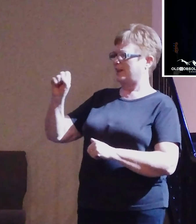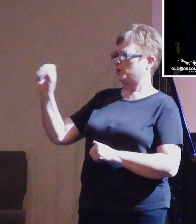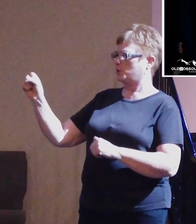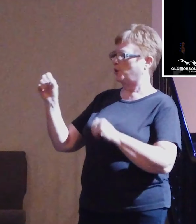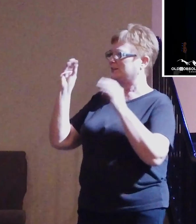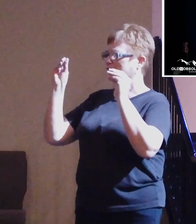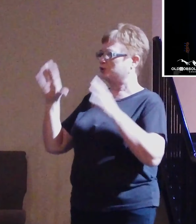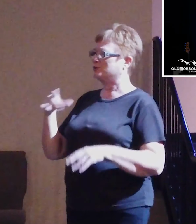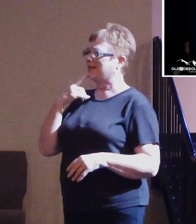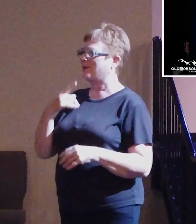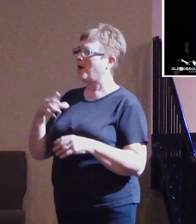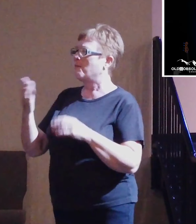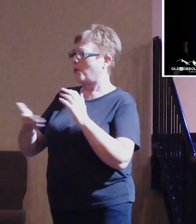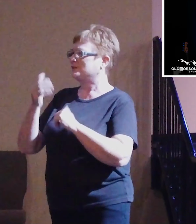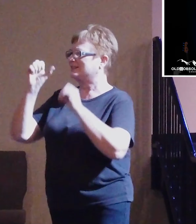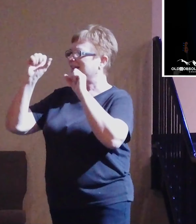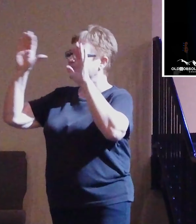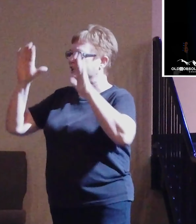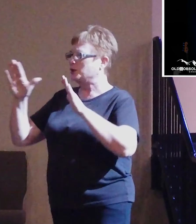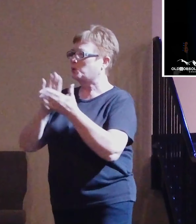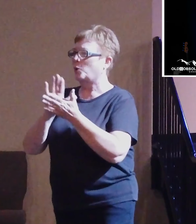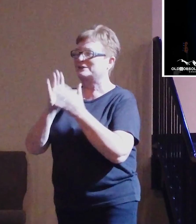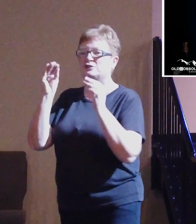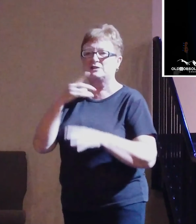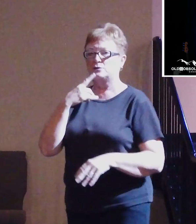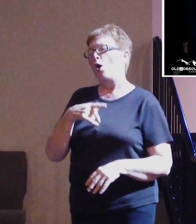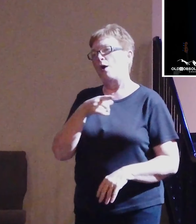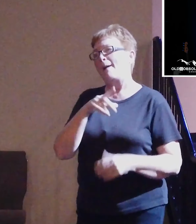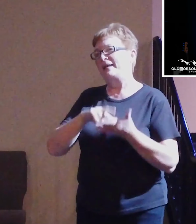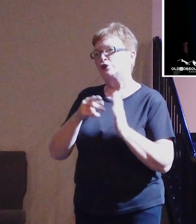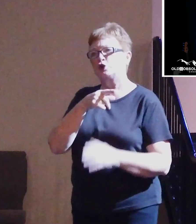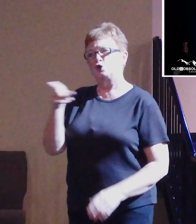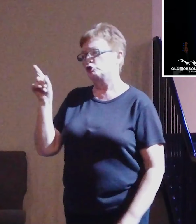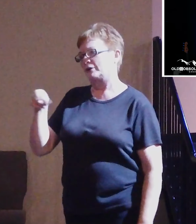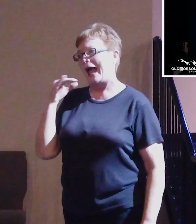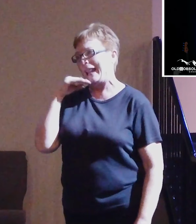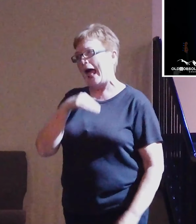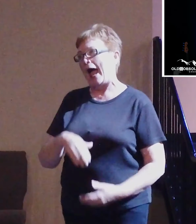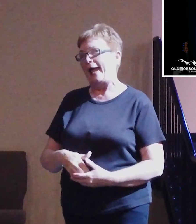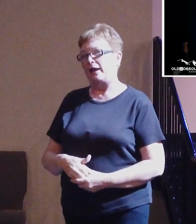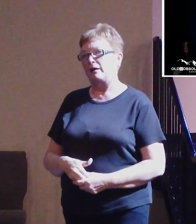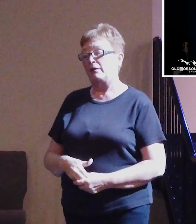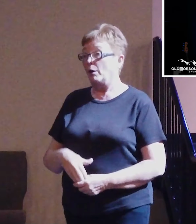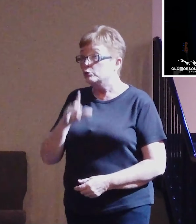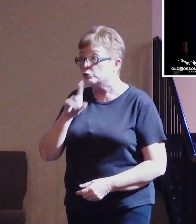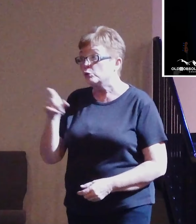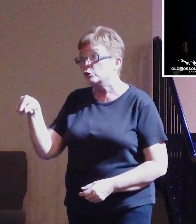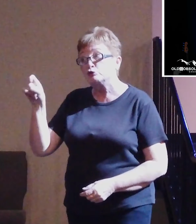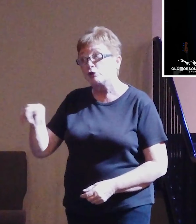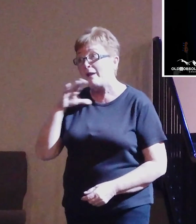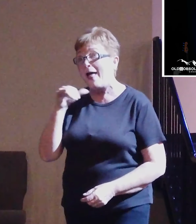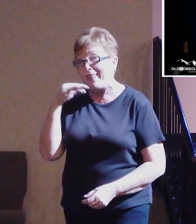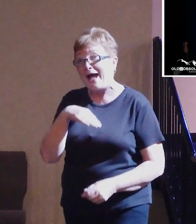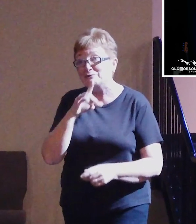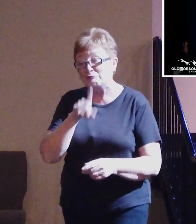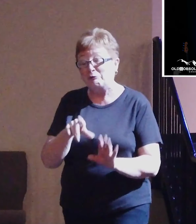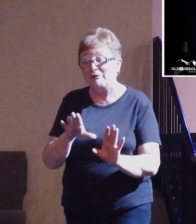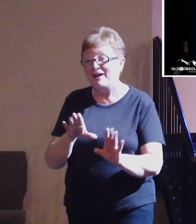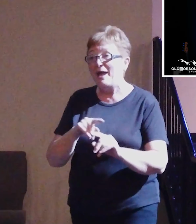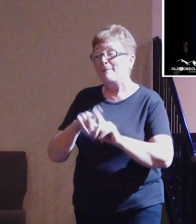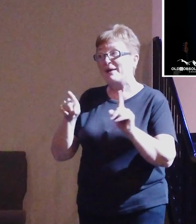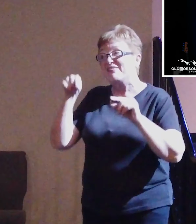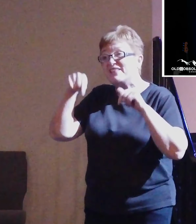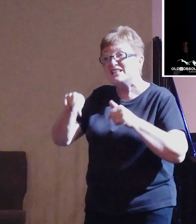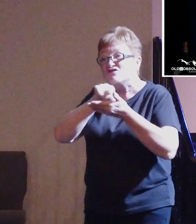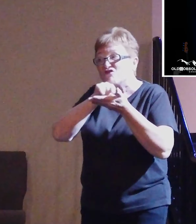paraphrase this to the effect, well, you shouldn't lie. Well, it's true you shouldn't lie, but this